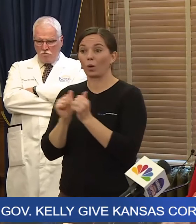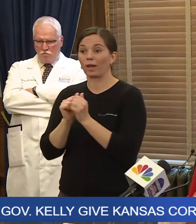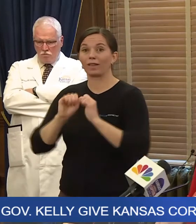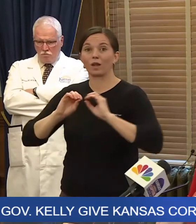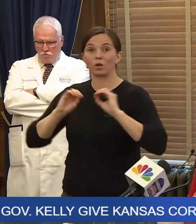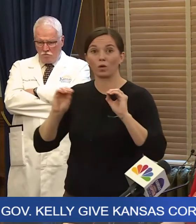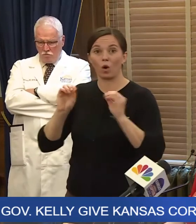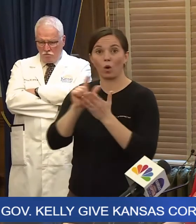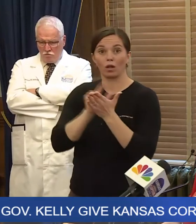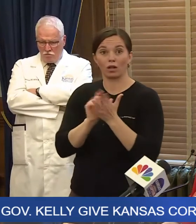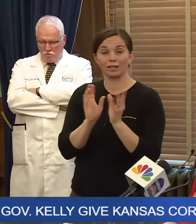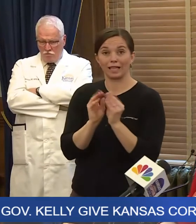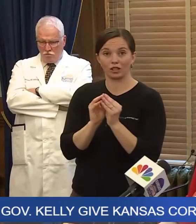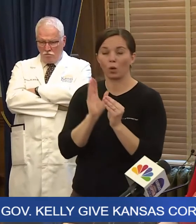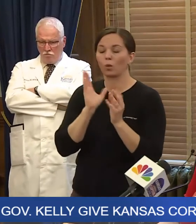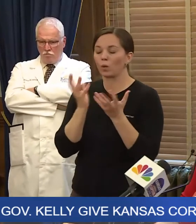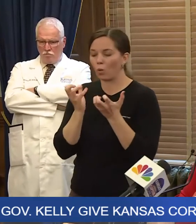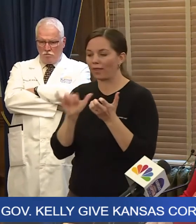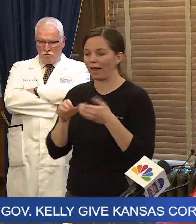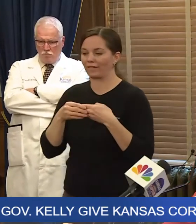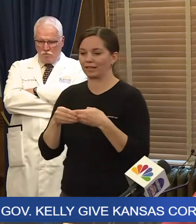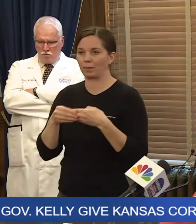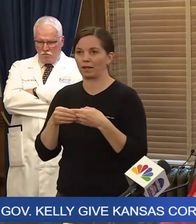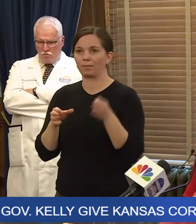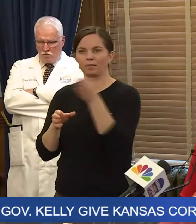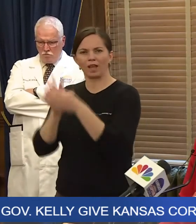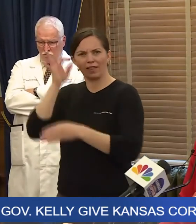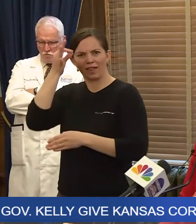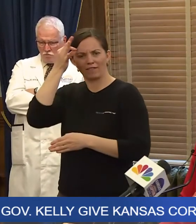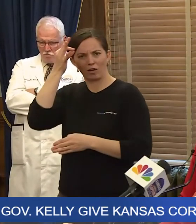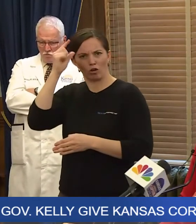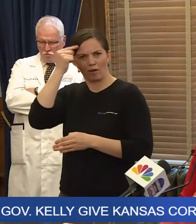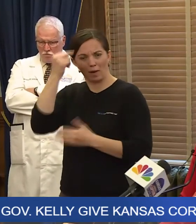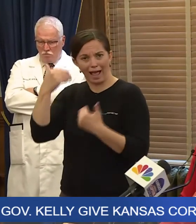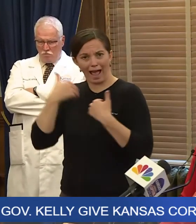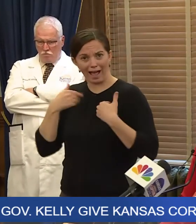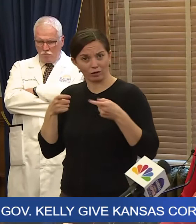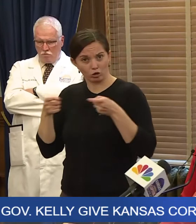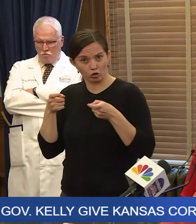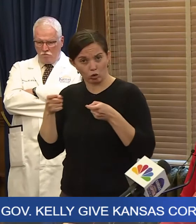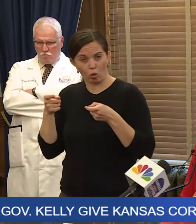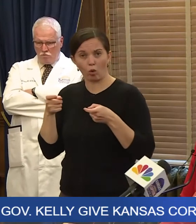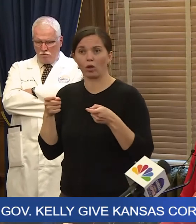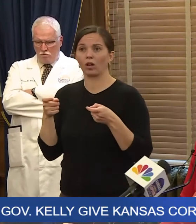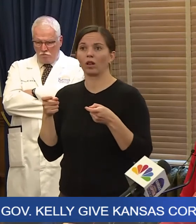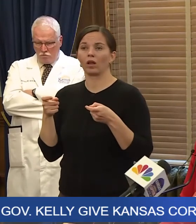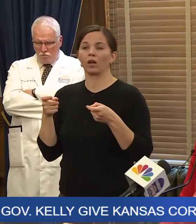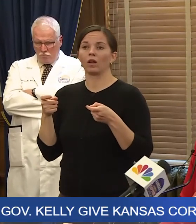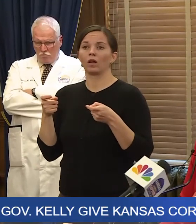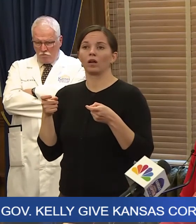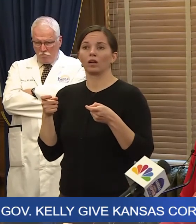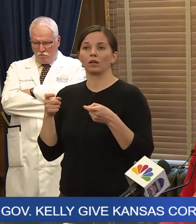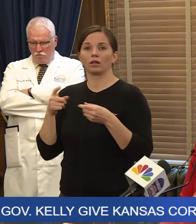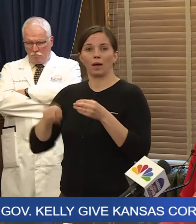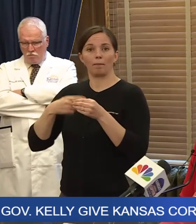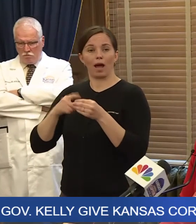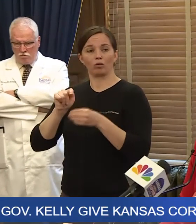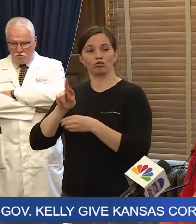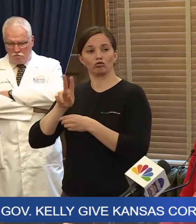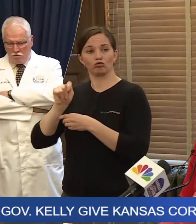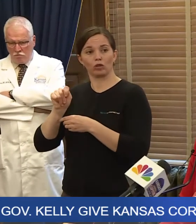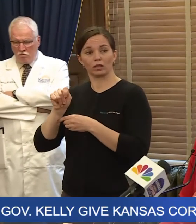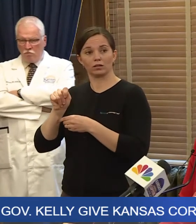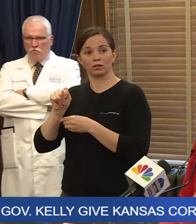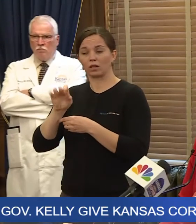have that flexibility. Does the federal government have any control or say over the trust fund